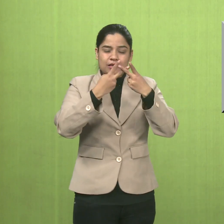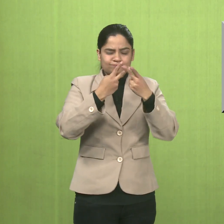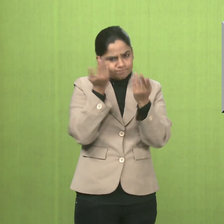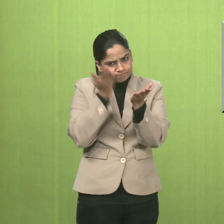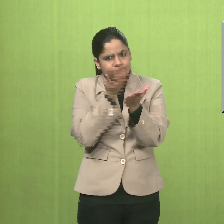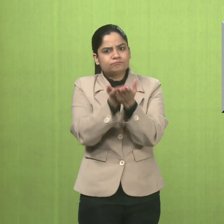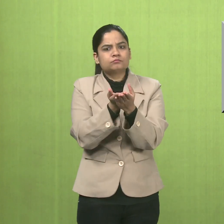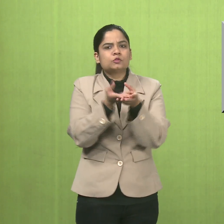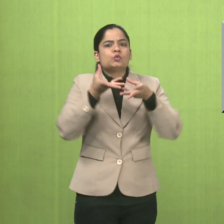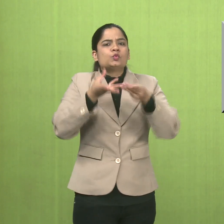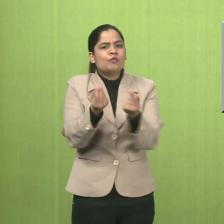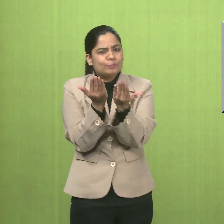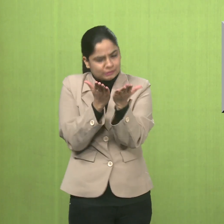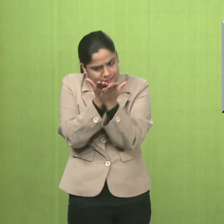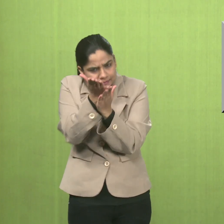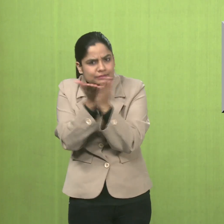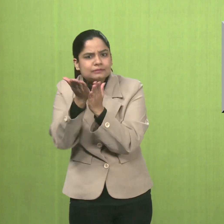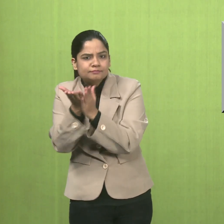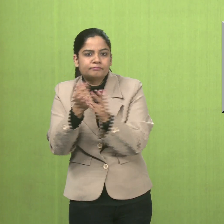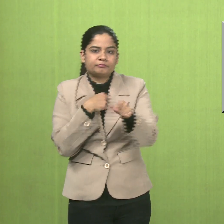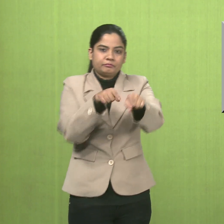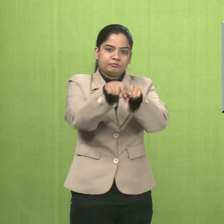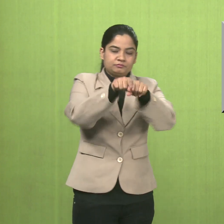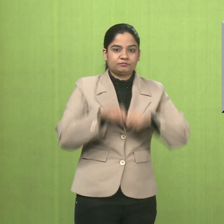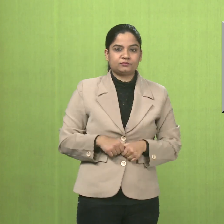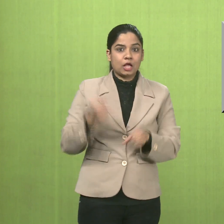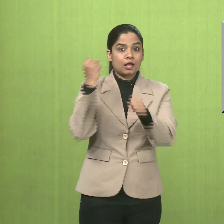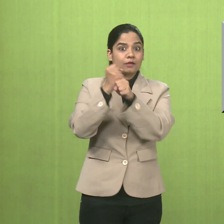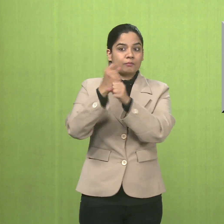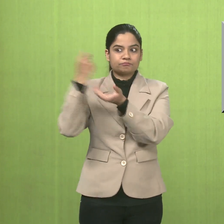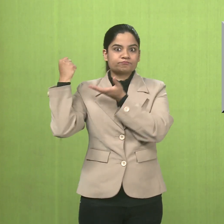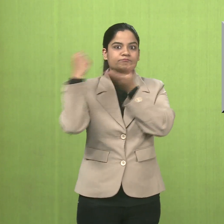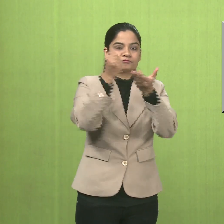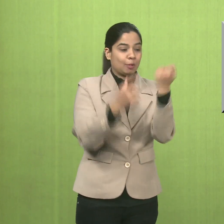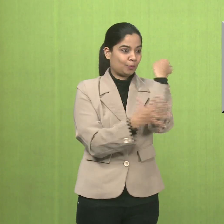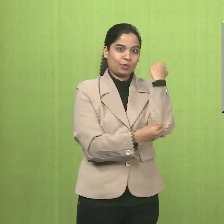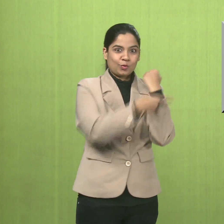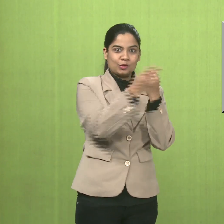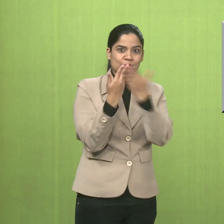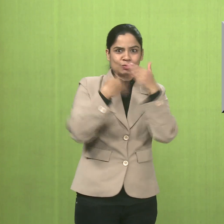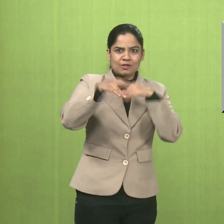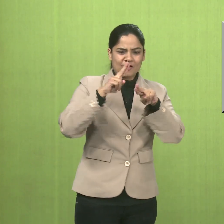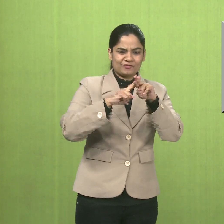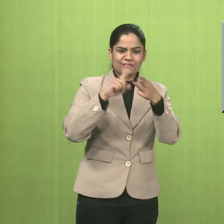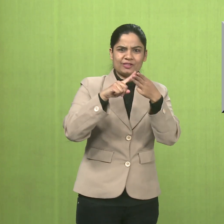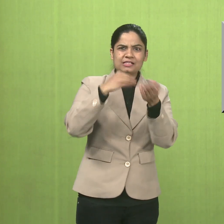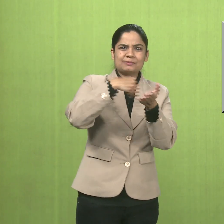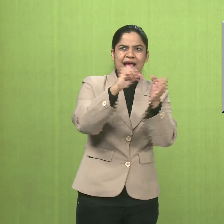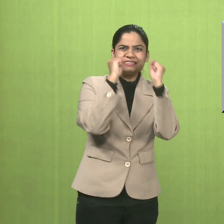How can we deal with such problems of child labor? Yes, there are solutions. The government can provide funding.